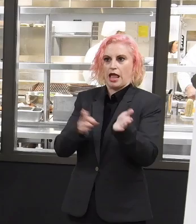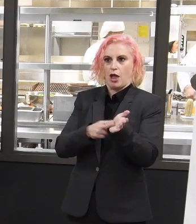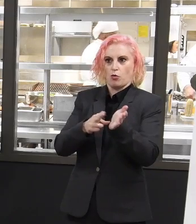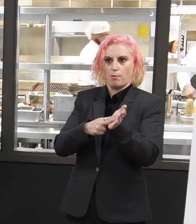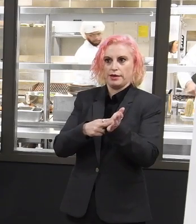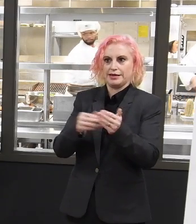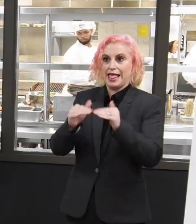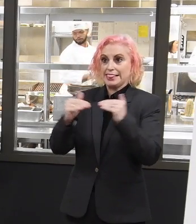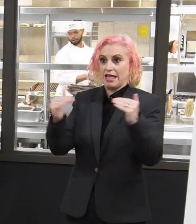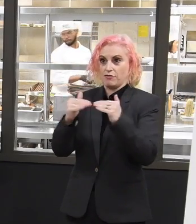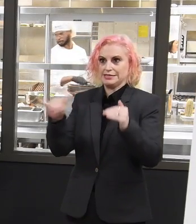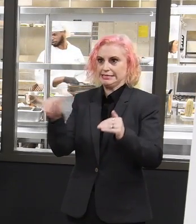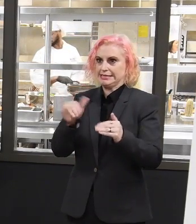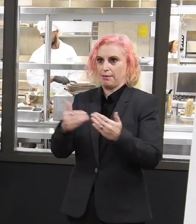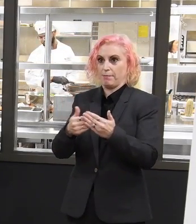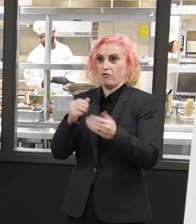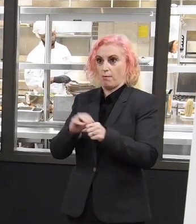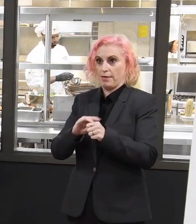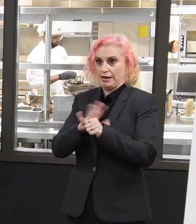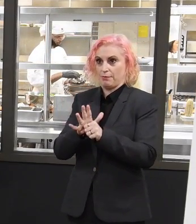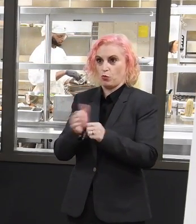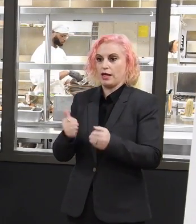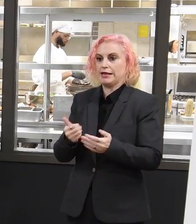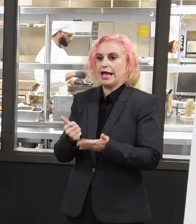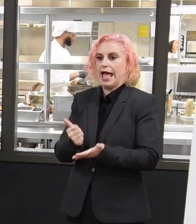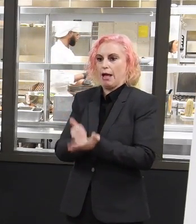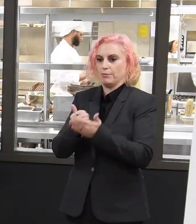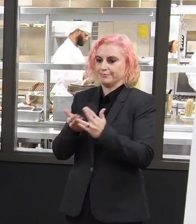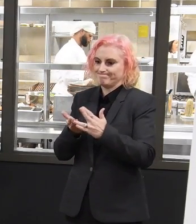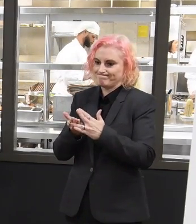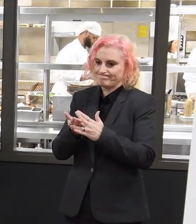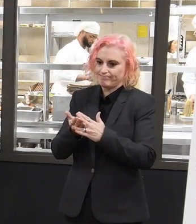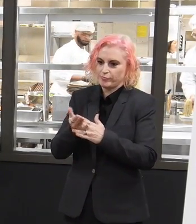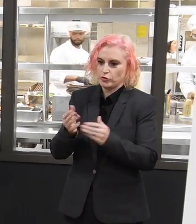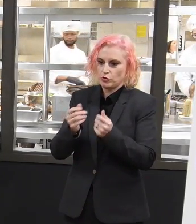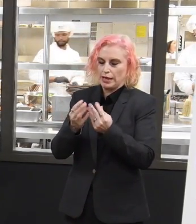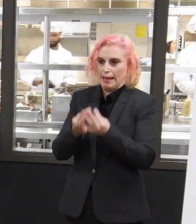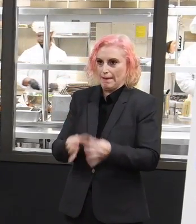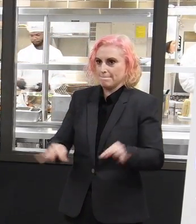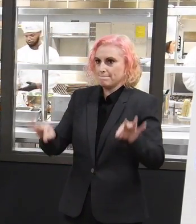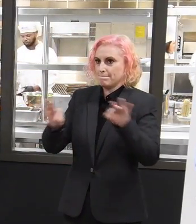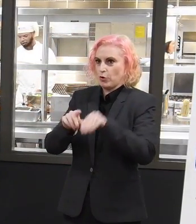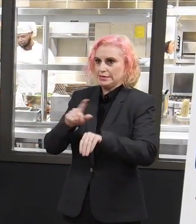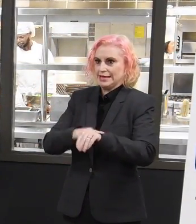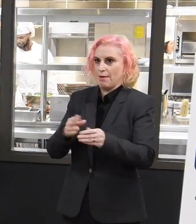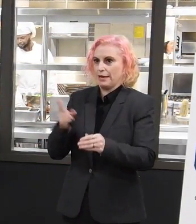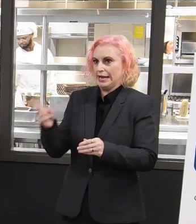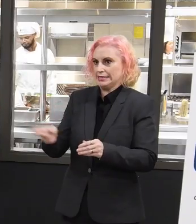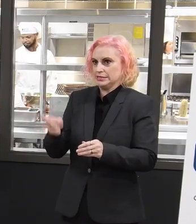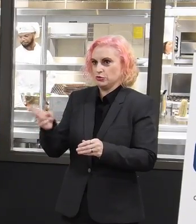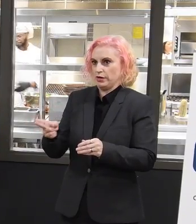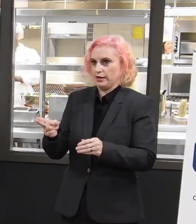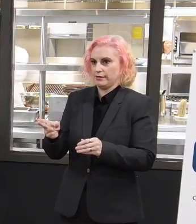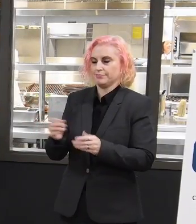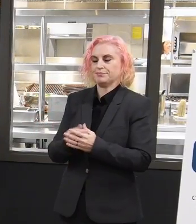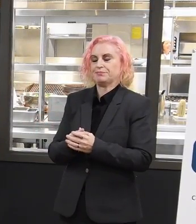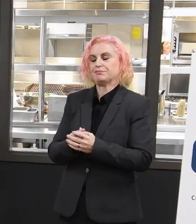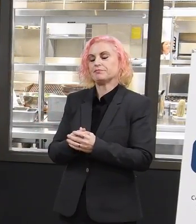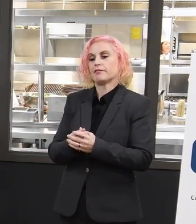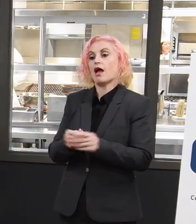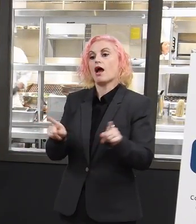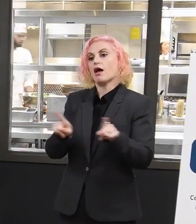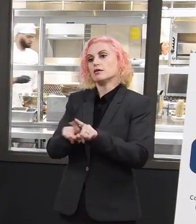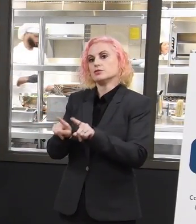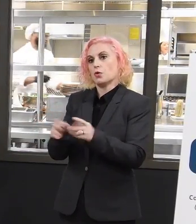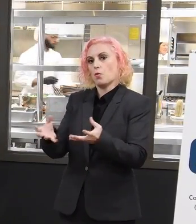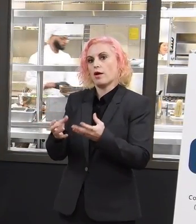levels, and will continue to bring us through the most critical turning point in our county, our state, our nation, our world's history. I also